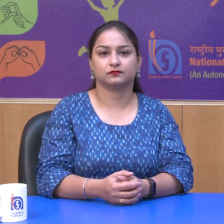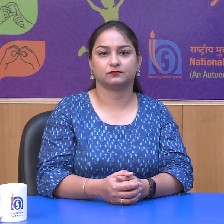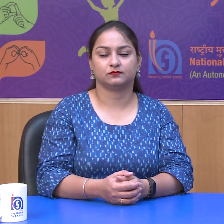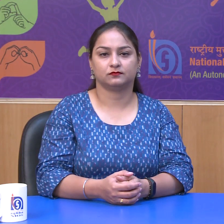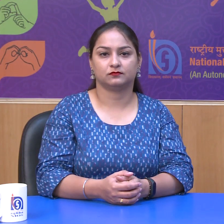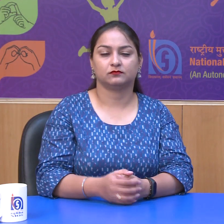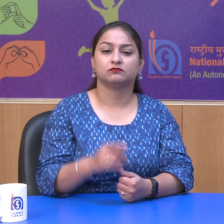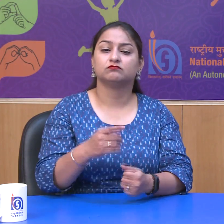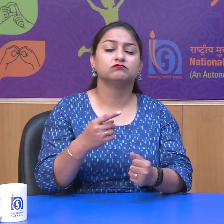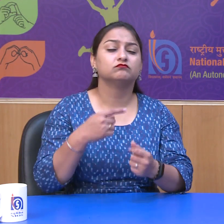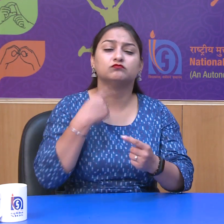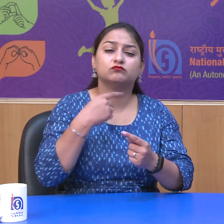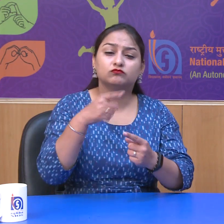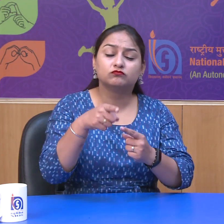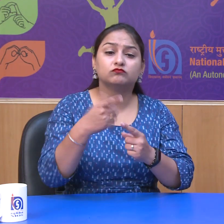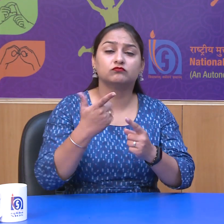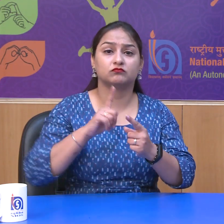which is the backbone of Indian economy.